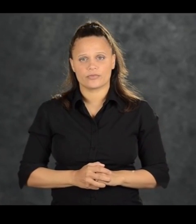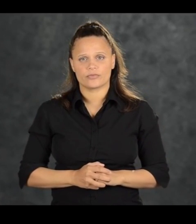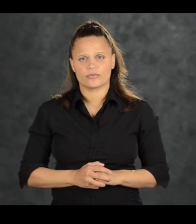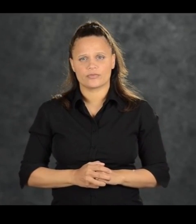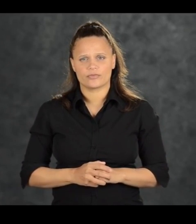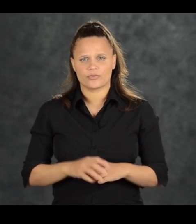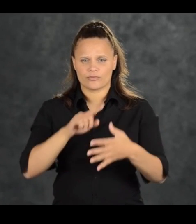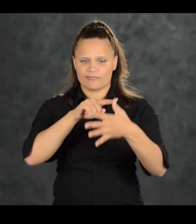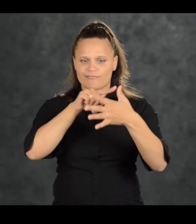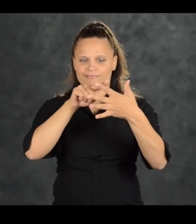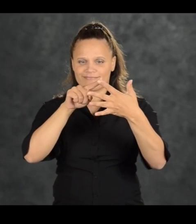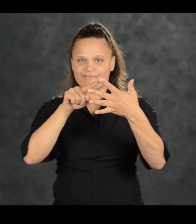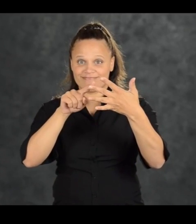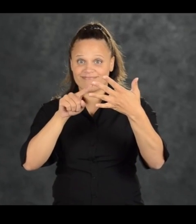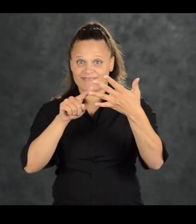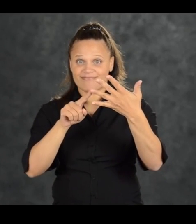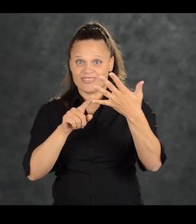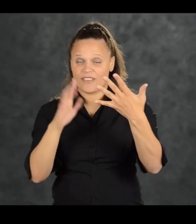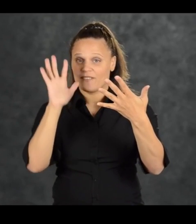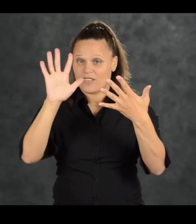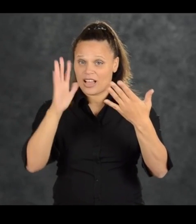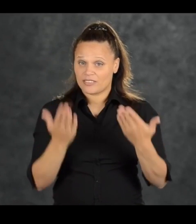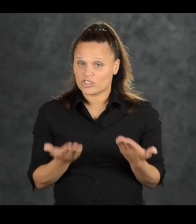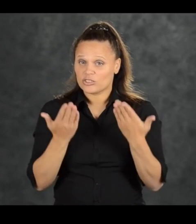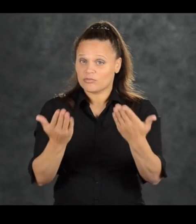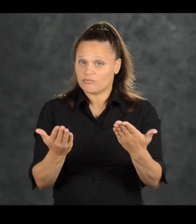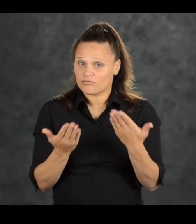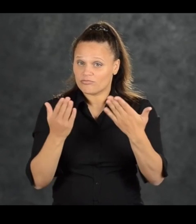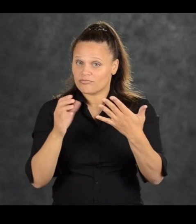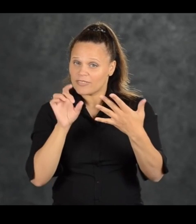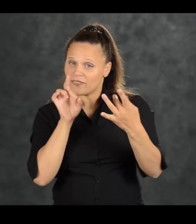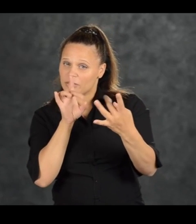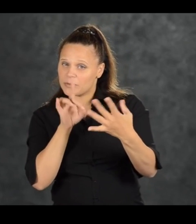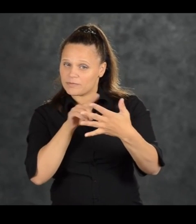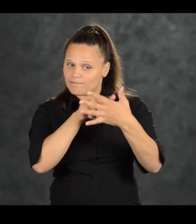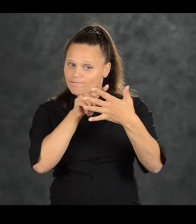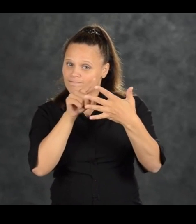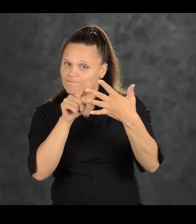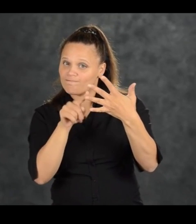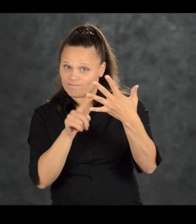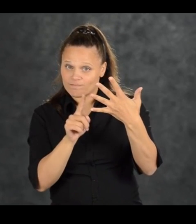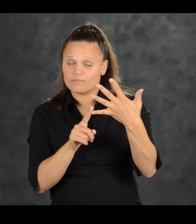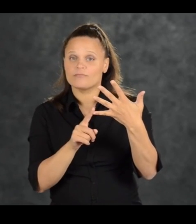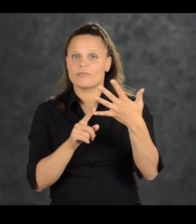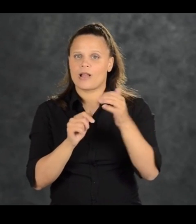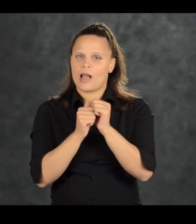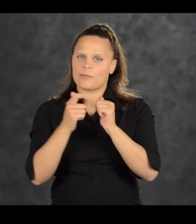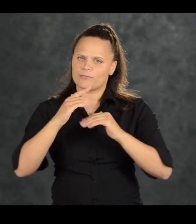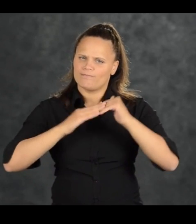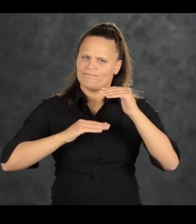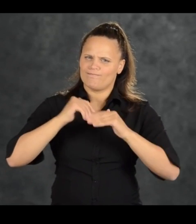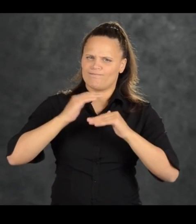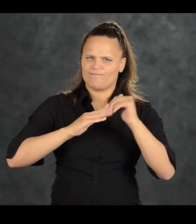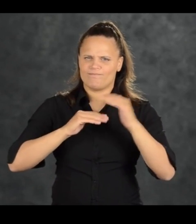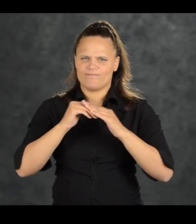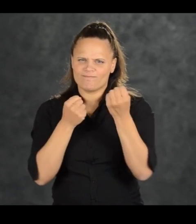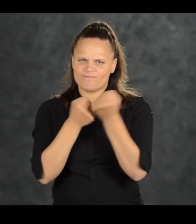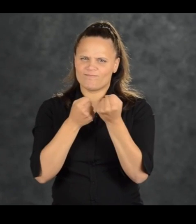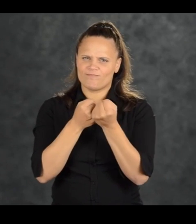education setting needs. So, With these 5 tips and suggestions,